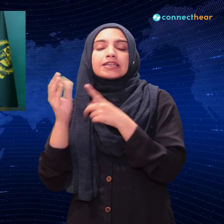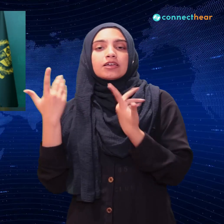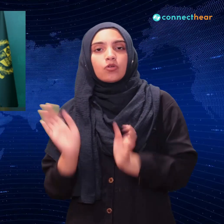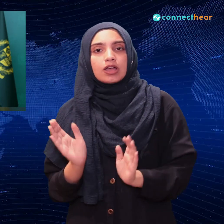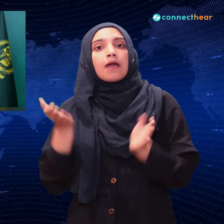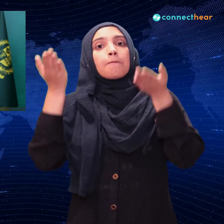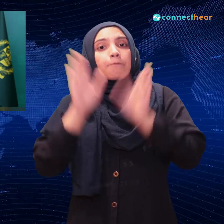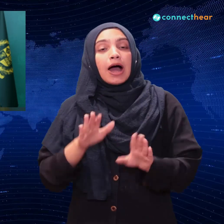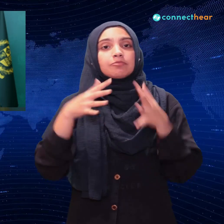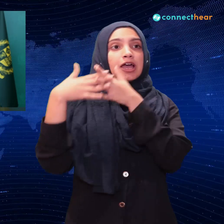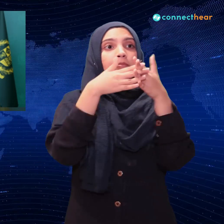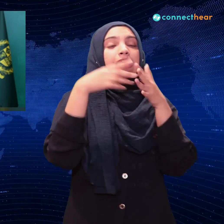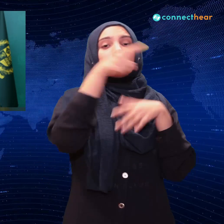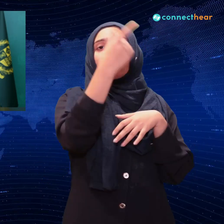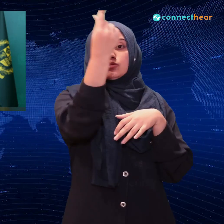sanctioned by the US.